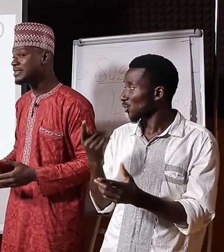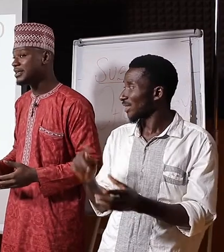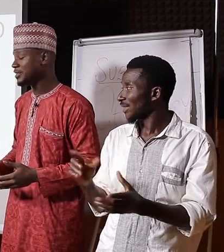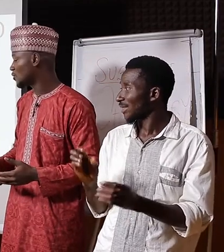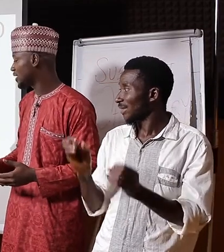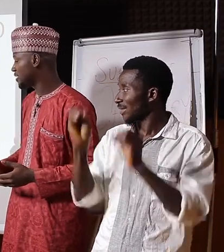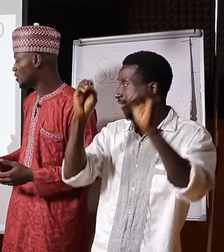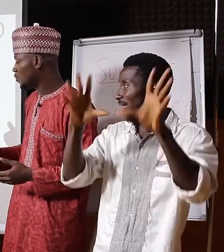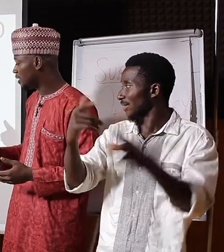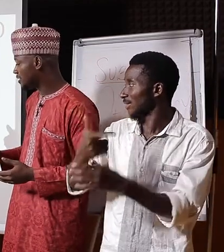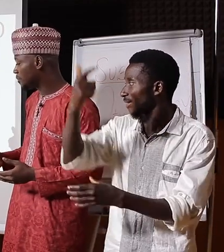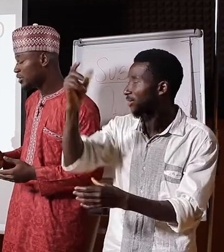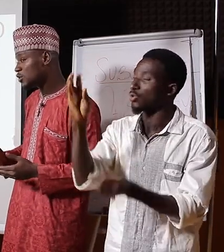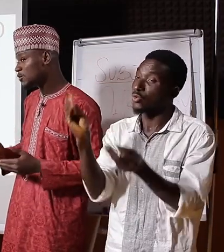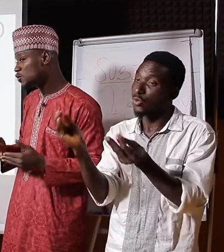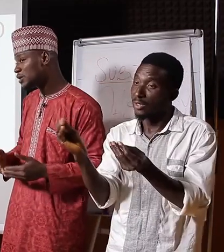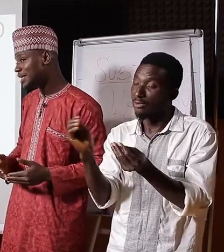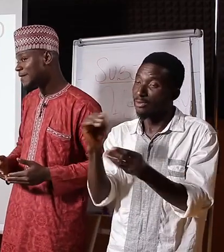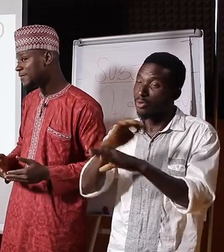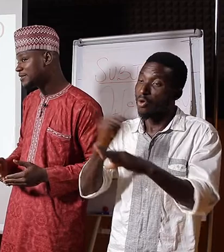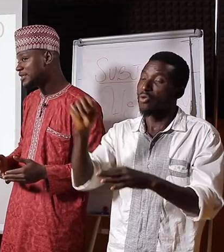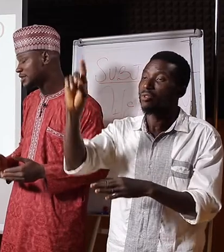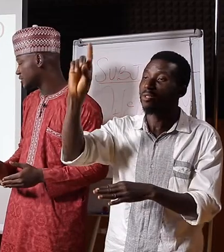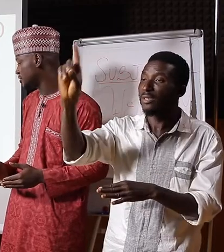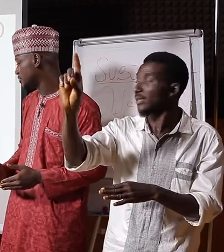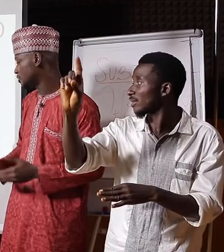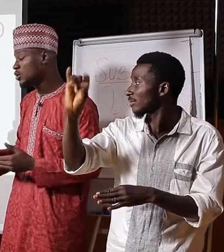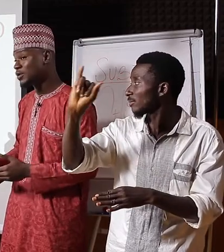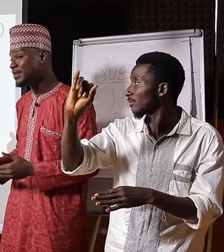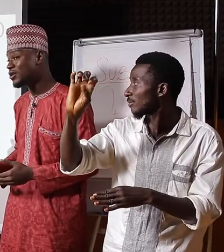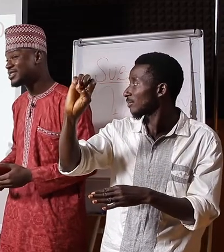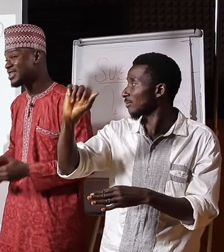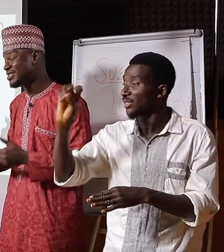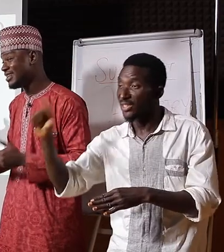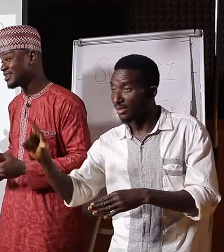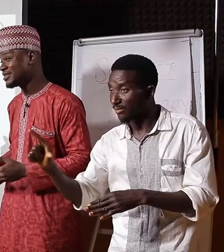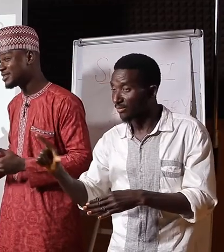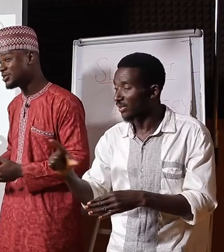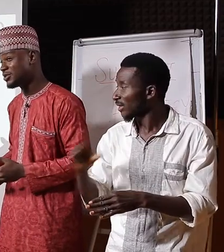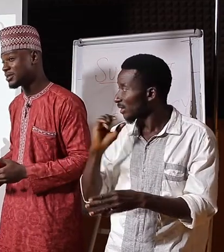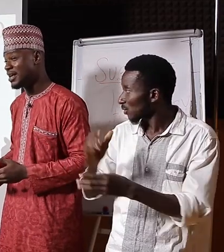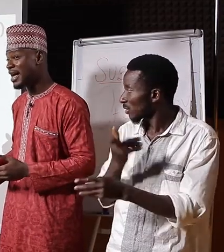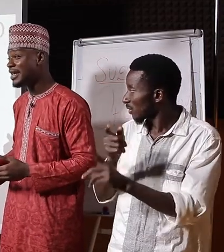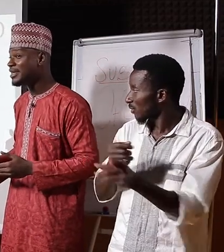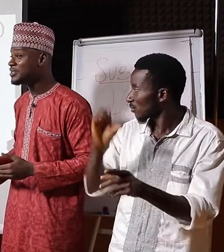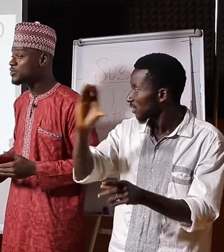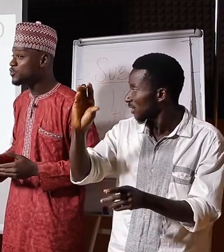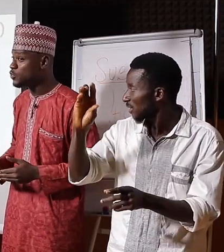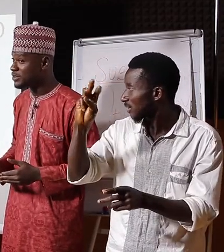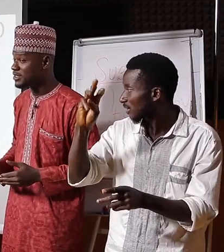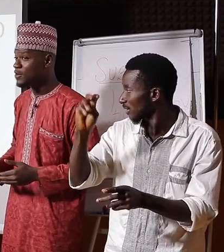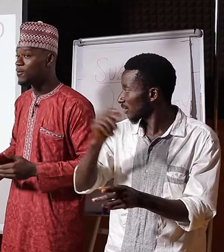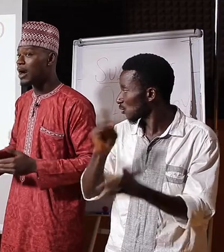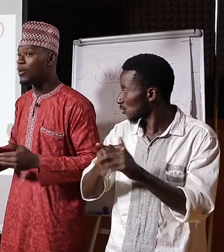This diesel is collected within the temperature of 250 degrees Celsius to 300 degrees Celsius, and it